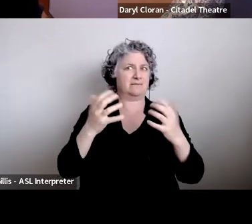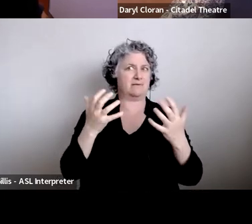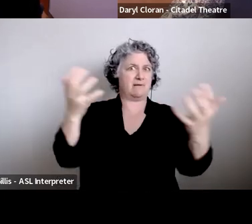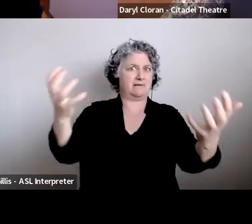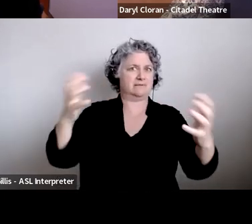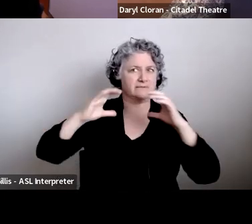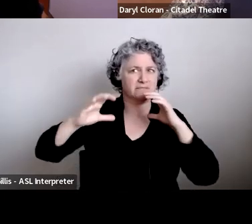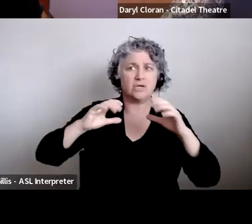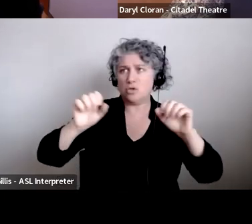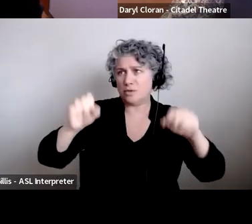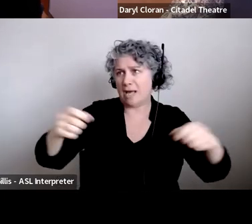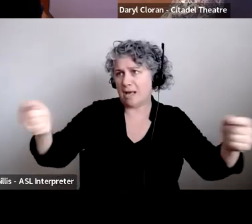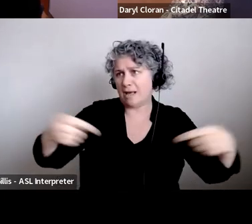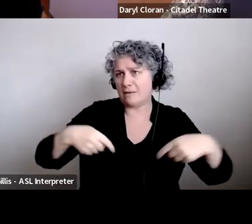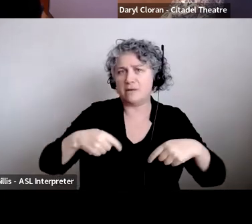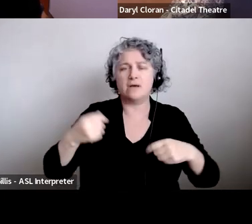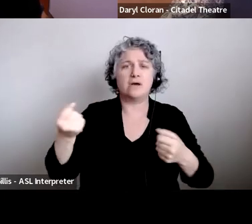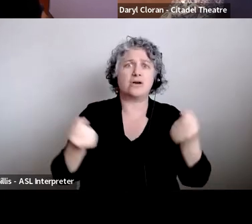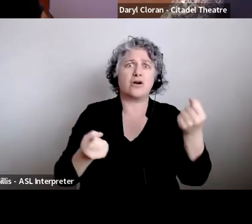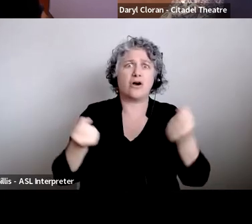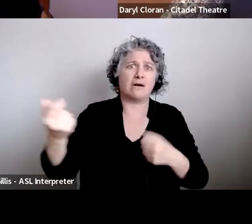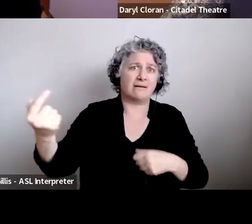can get here, you just don't need to bring your car.